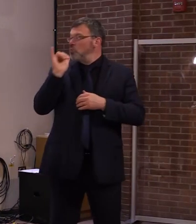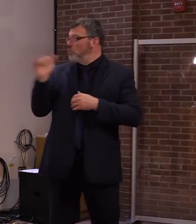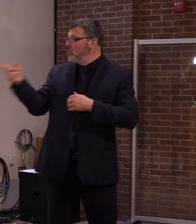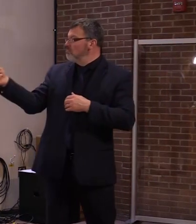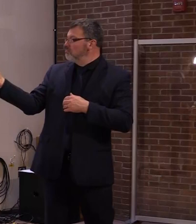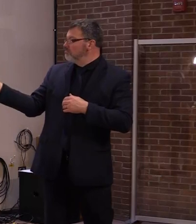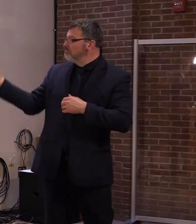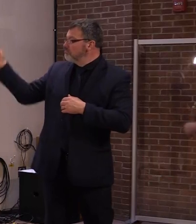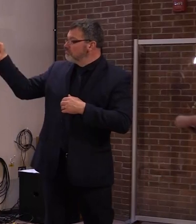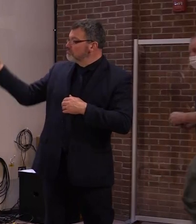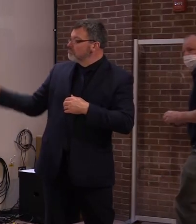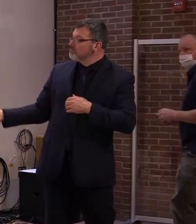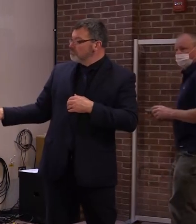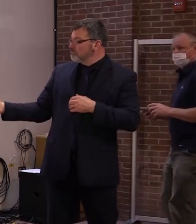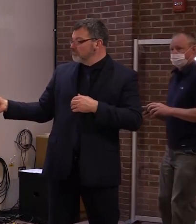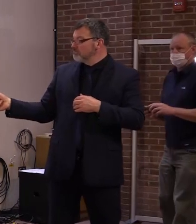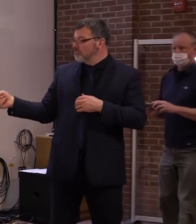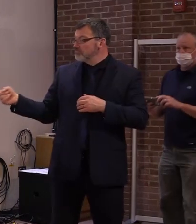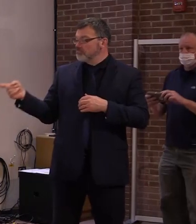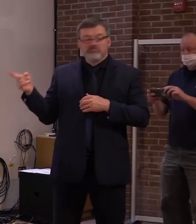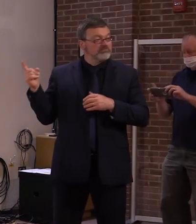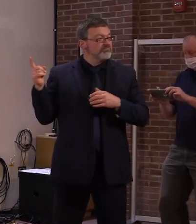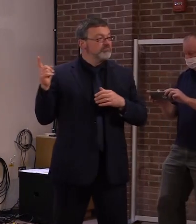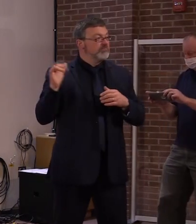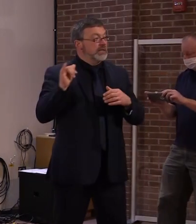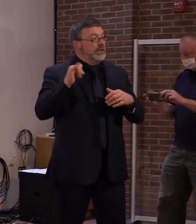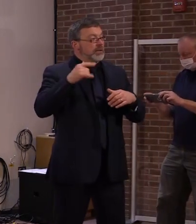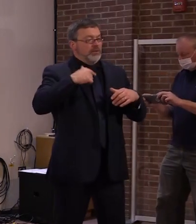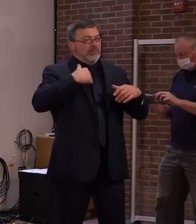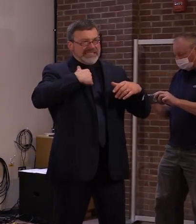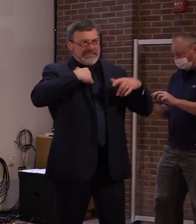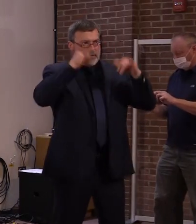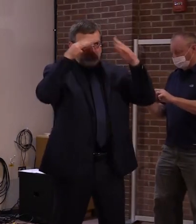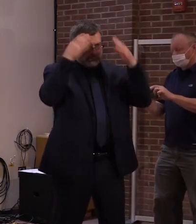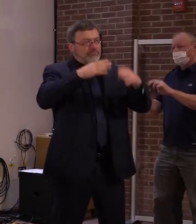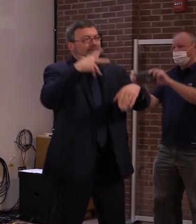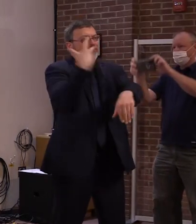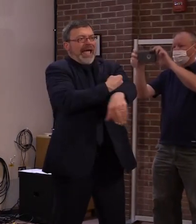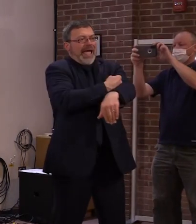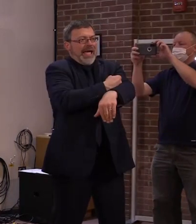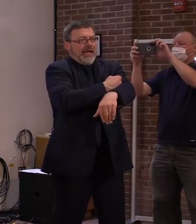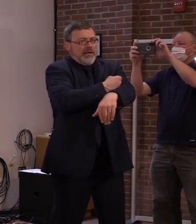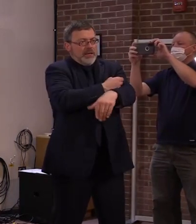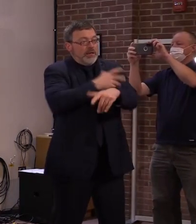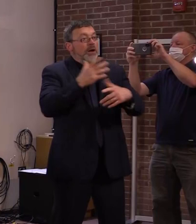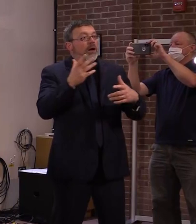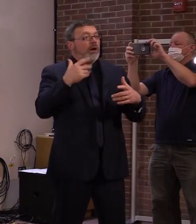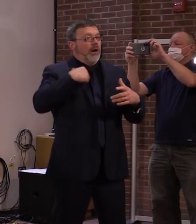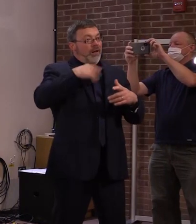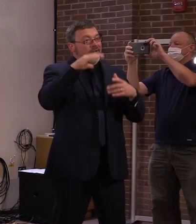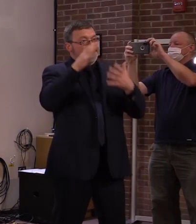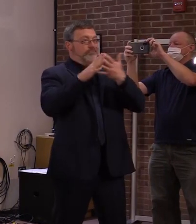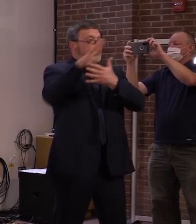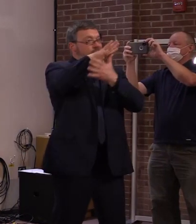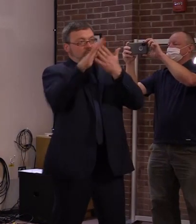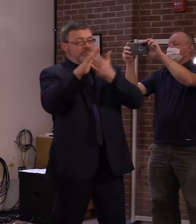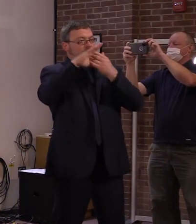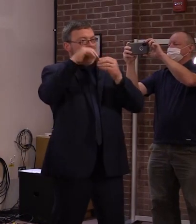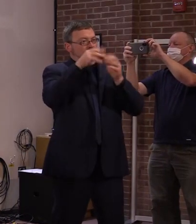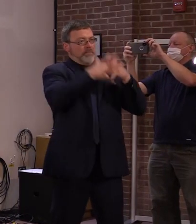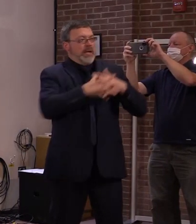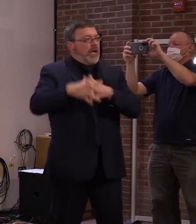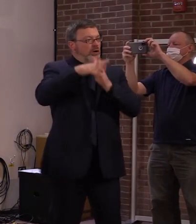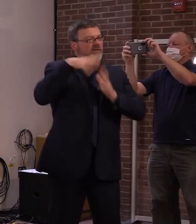still working with the CDC to make sure that our first doses are accurately captured over the last 10 to 14 days